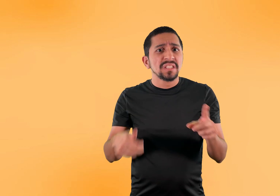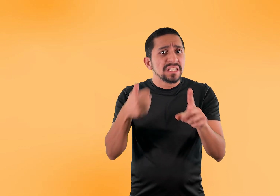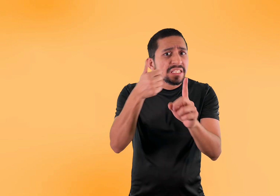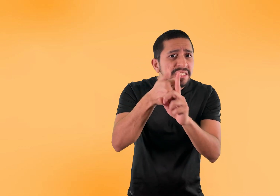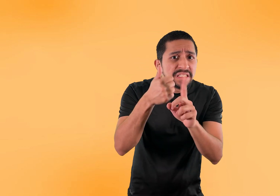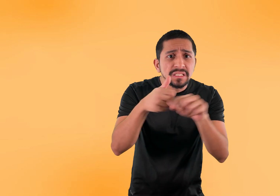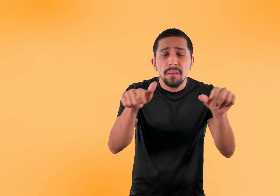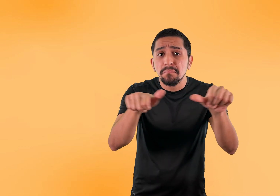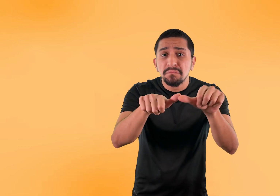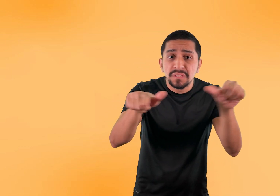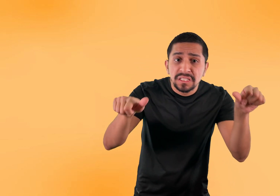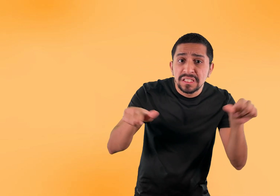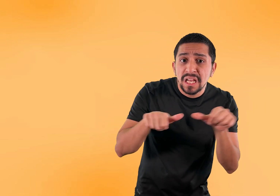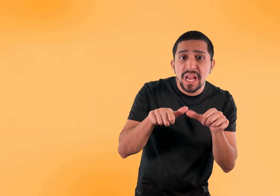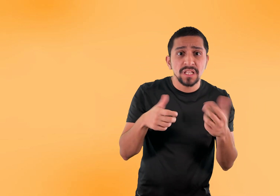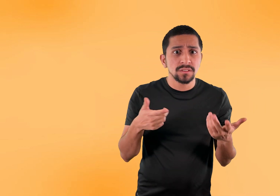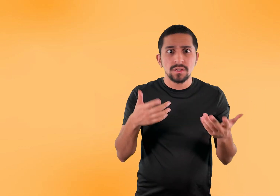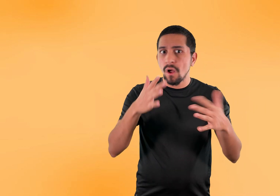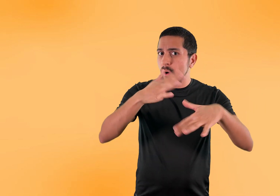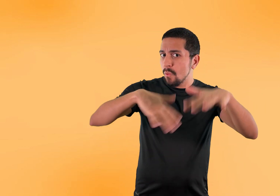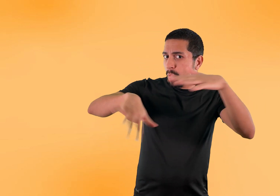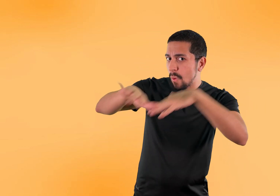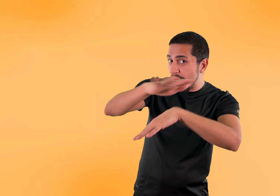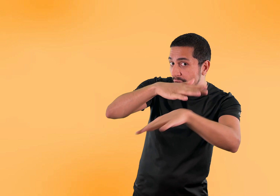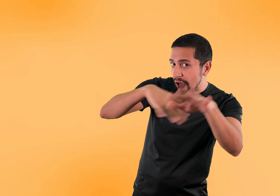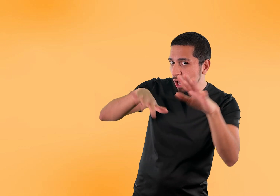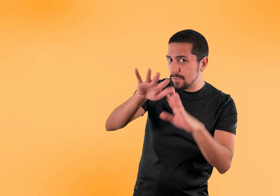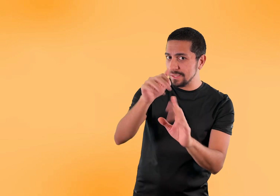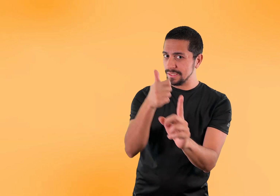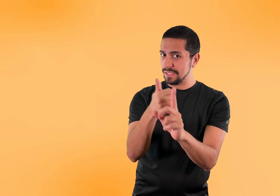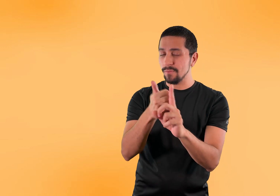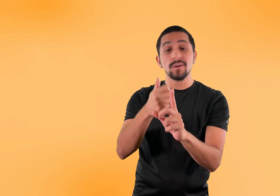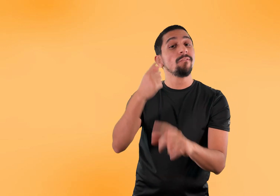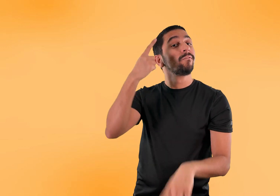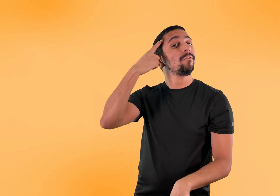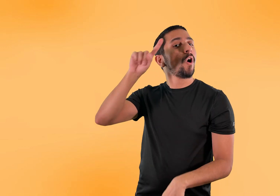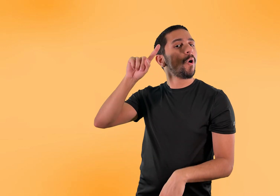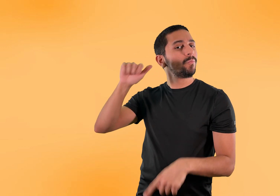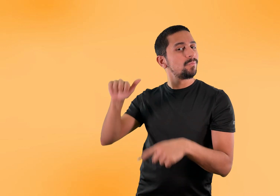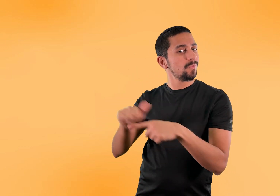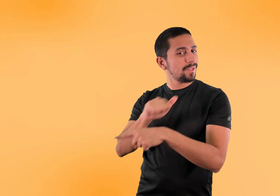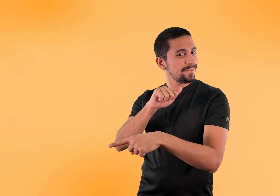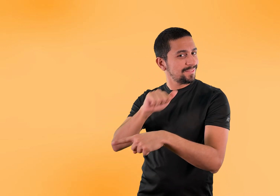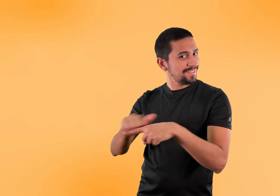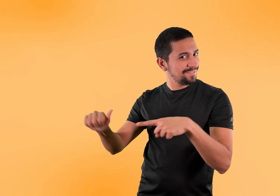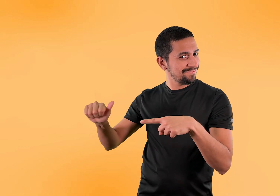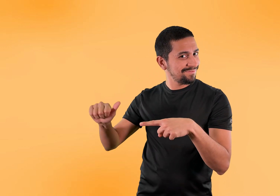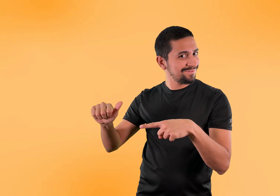and places around you to practice.